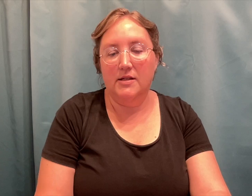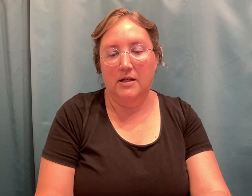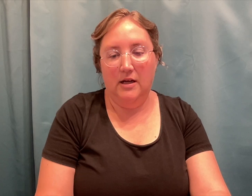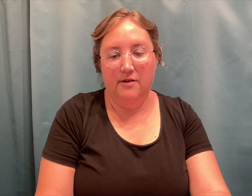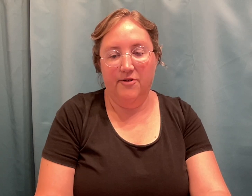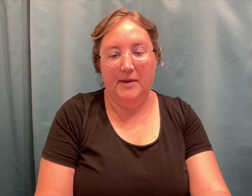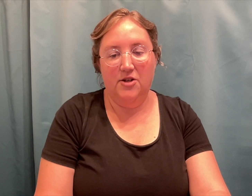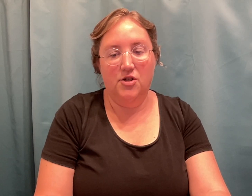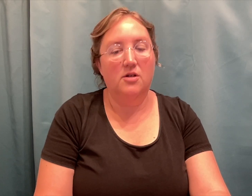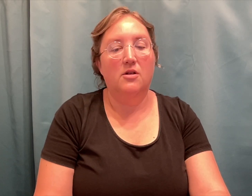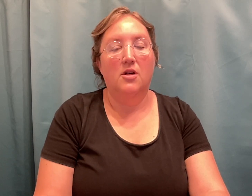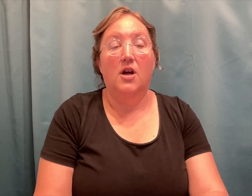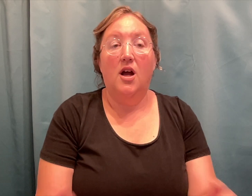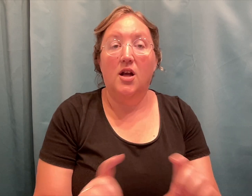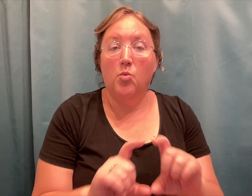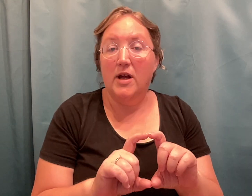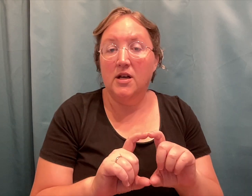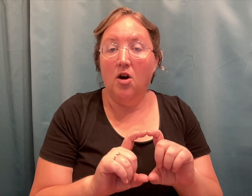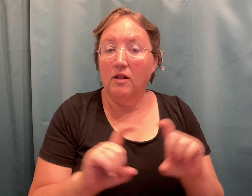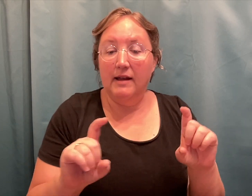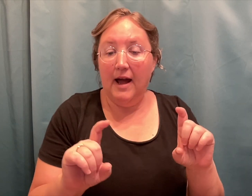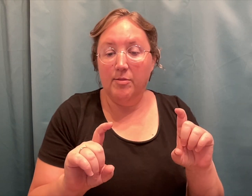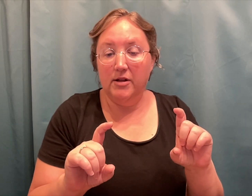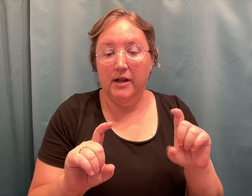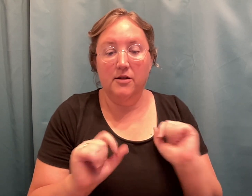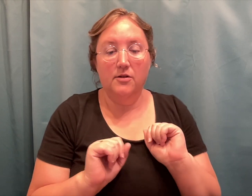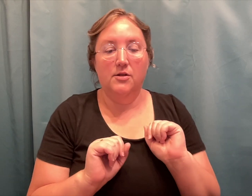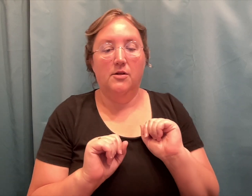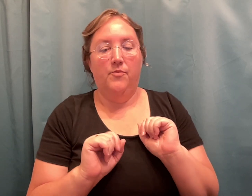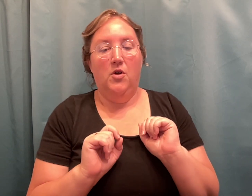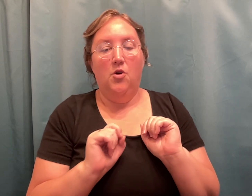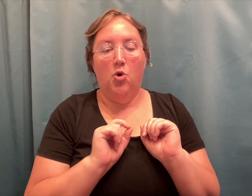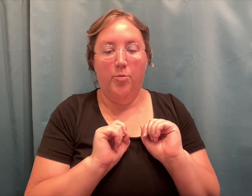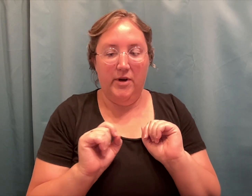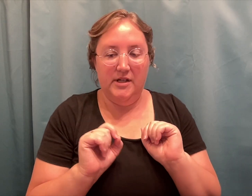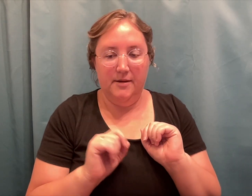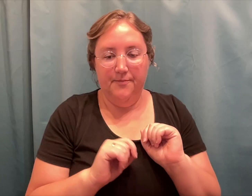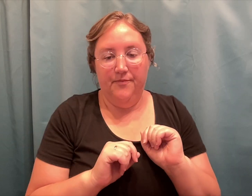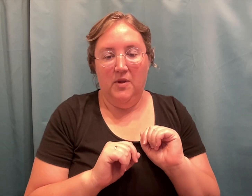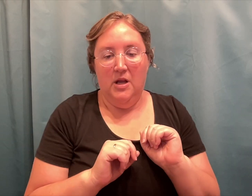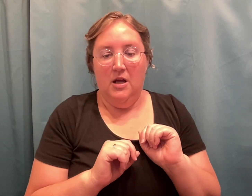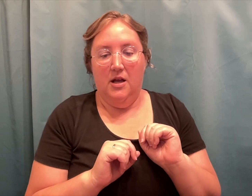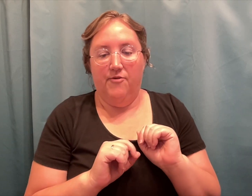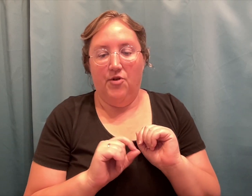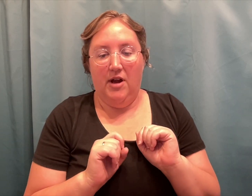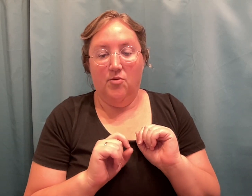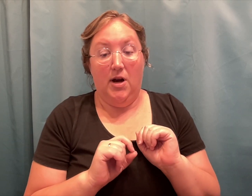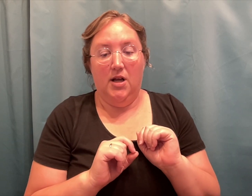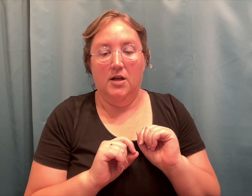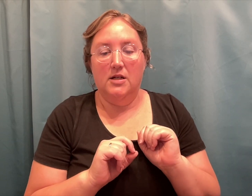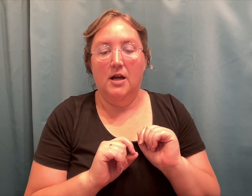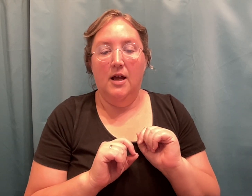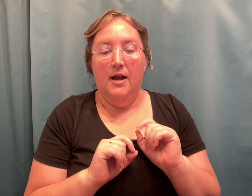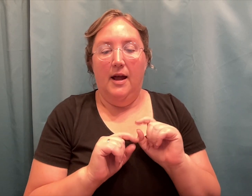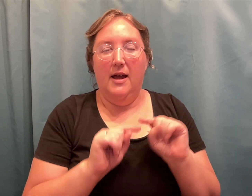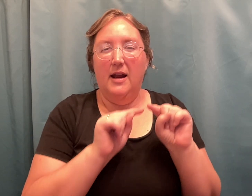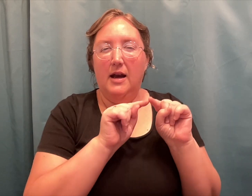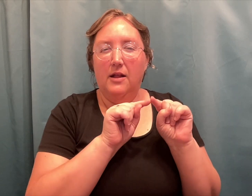glossing information written all in capital letters or printed if you're handwriting it, and